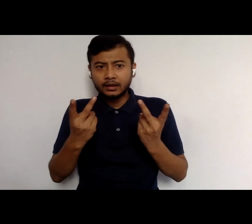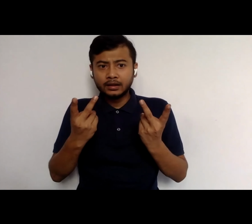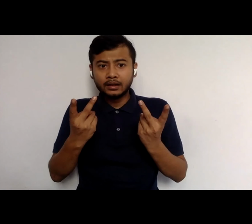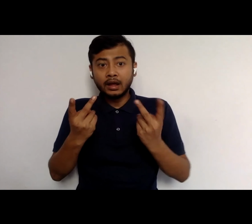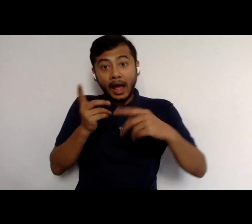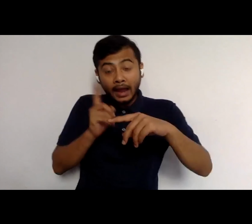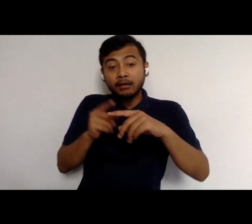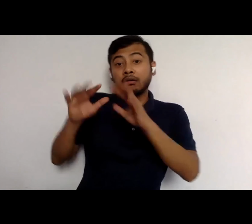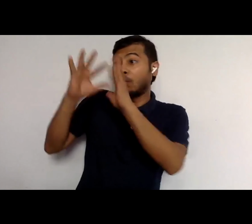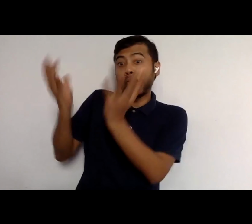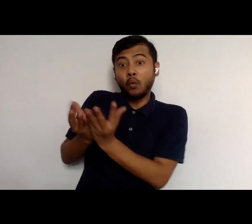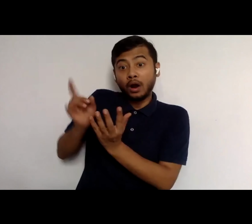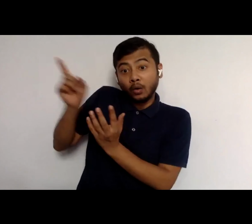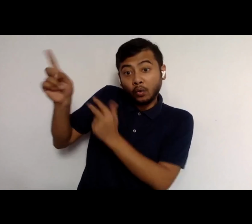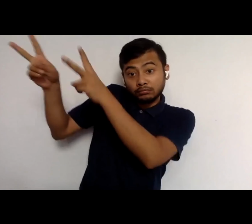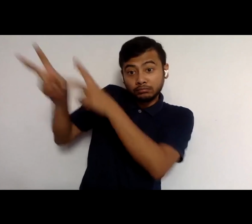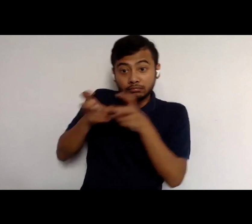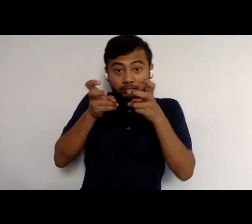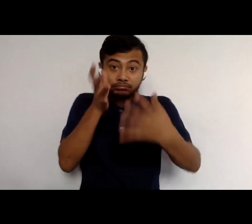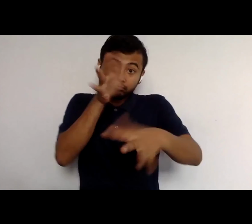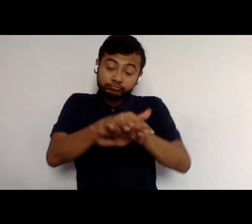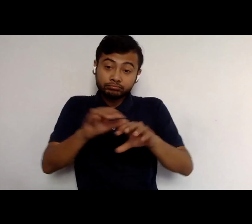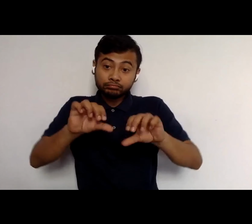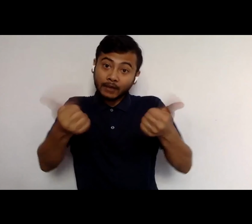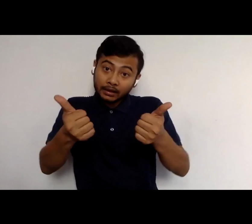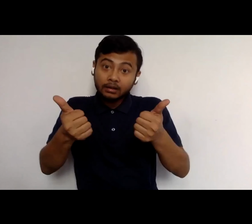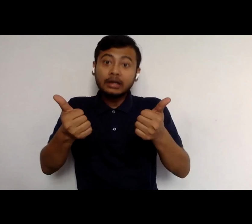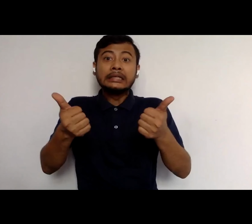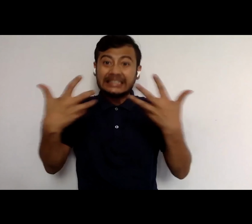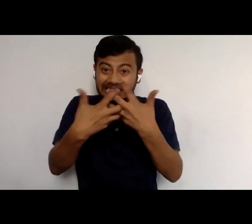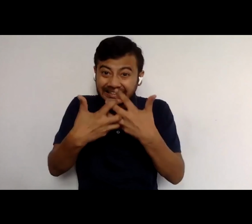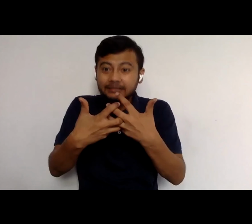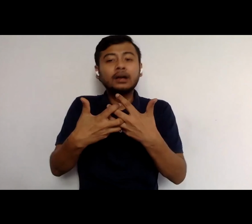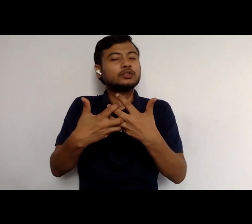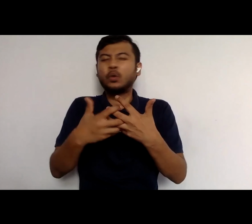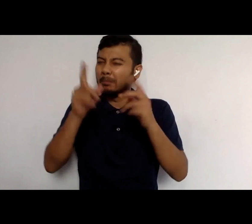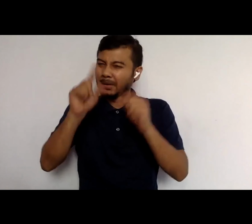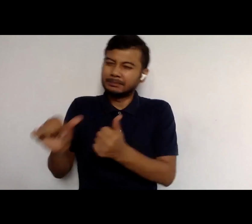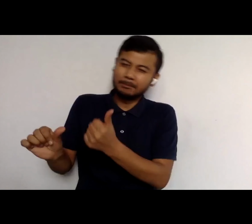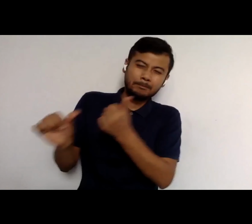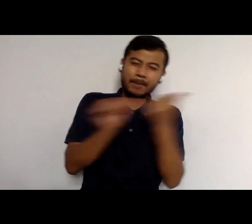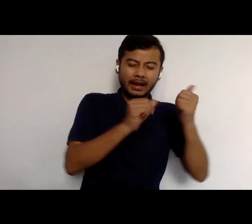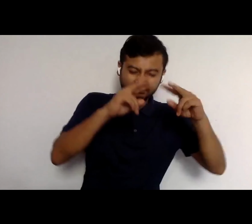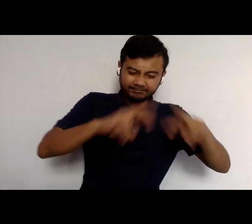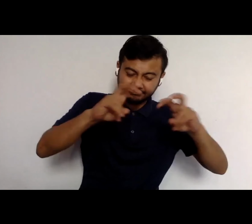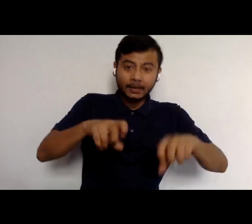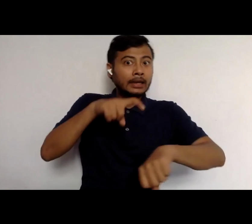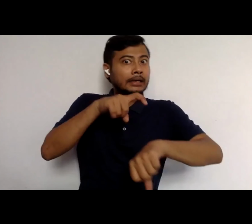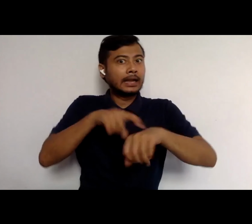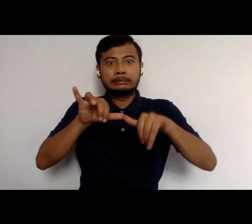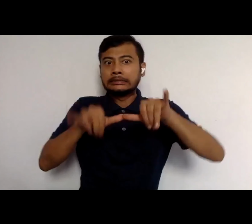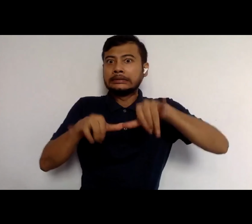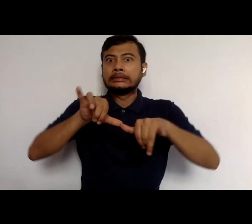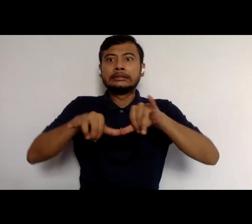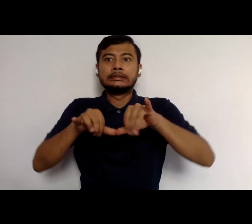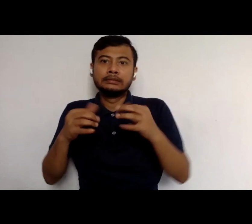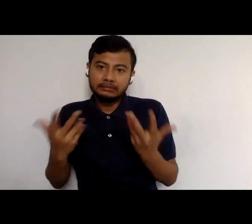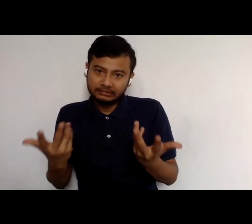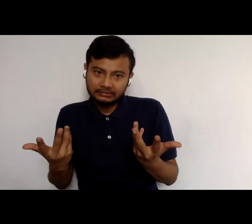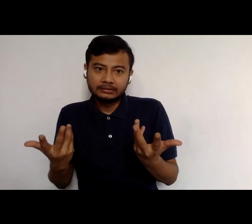and microwave links. Do we have to do such studies all over again and if so, in what time frame? I would not comment on